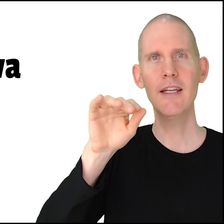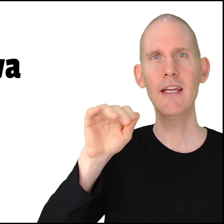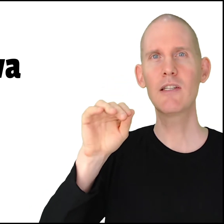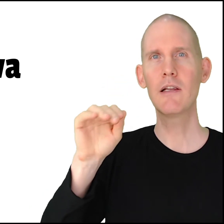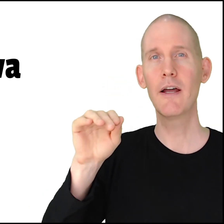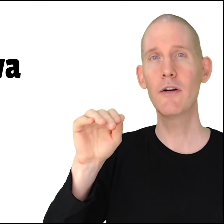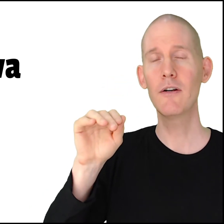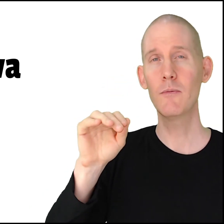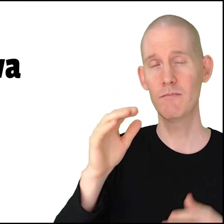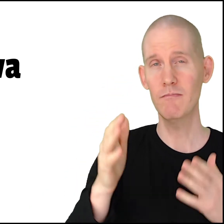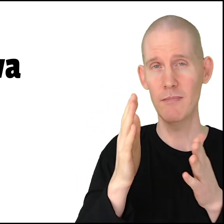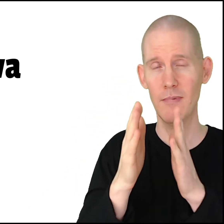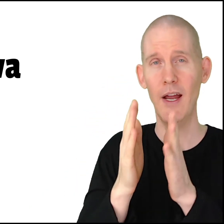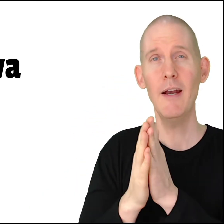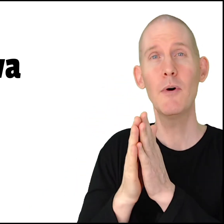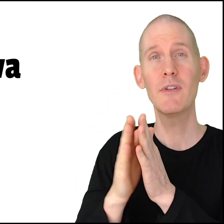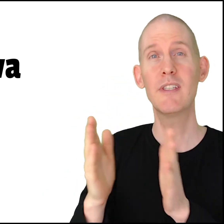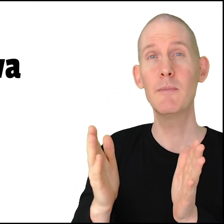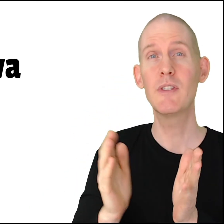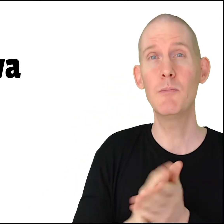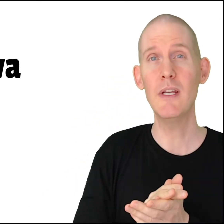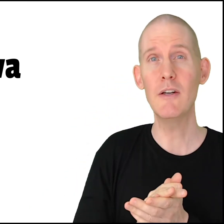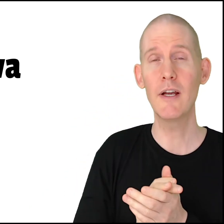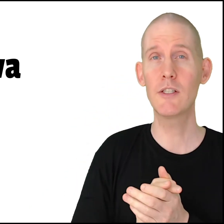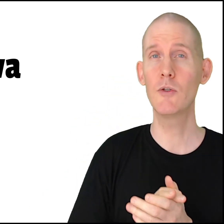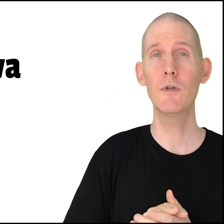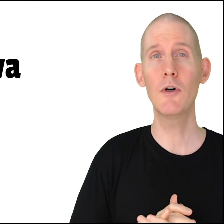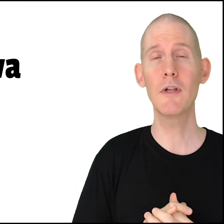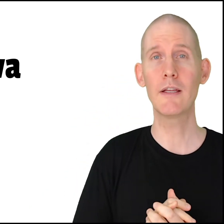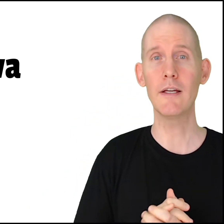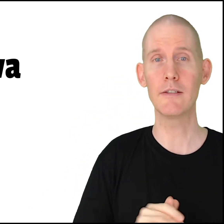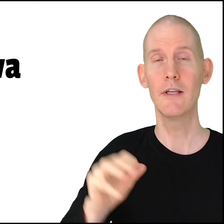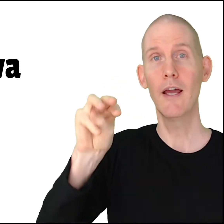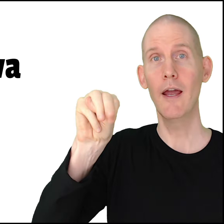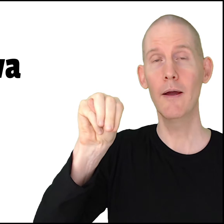each letter at about the same speed, right? So you wouldn't go like this.